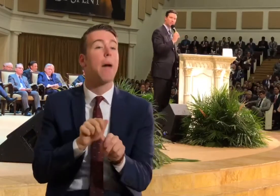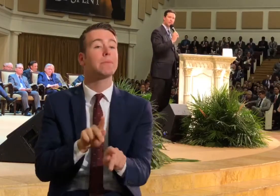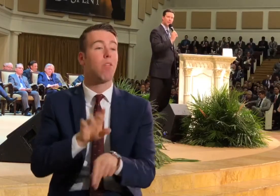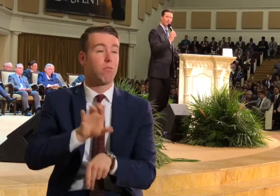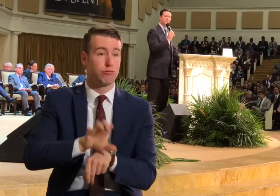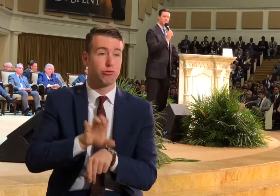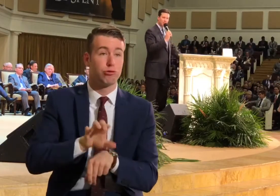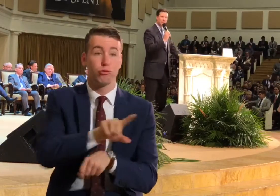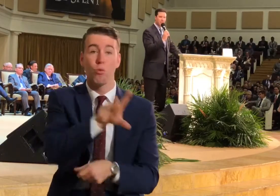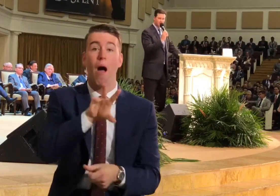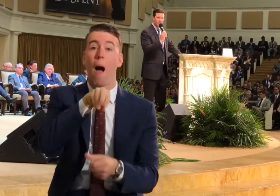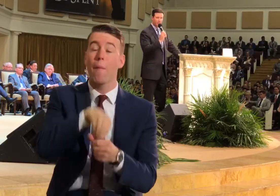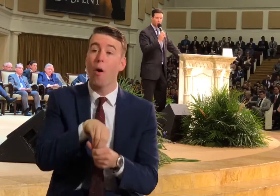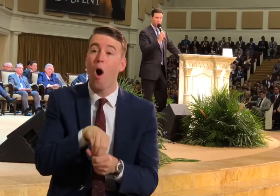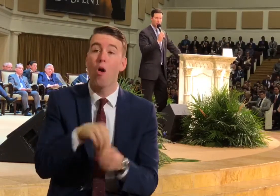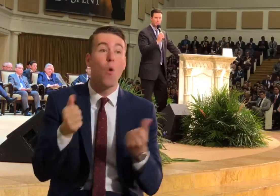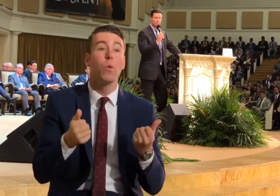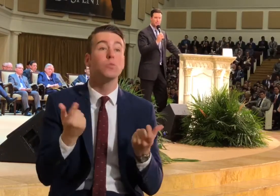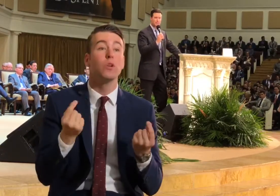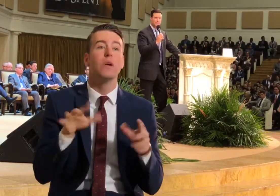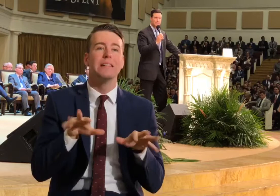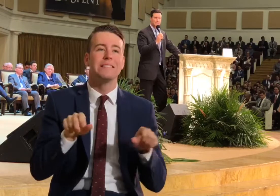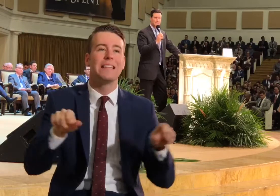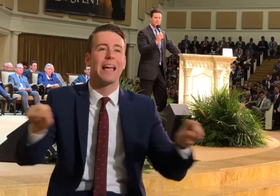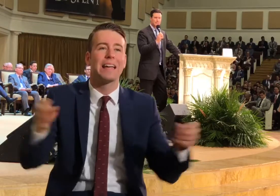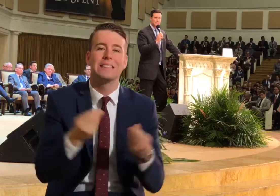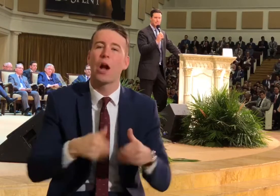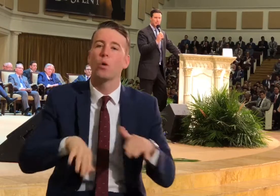church that's taking territory.